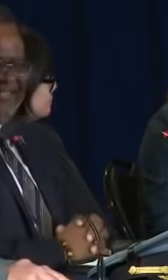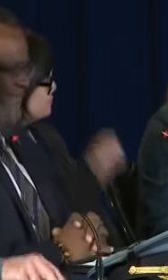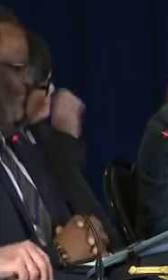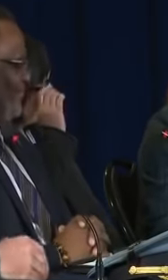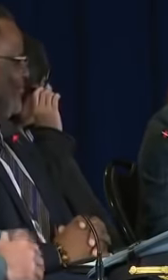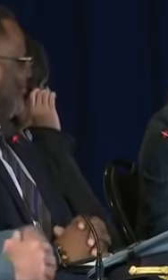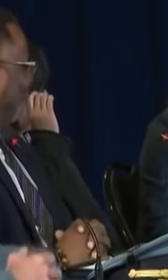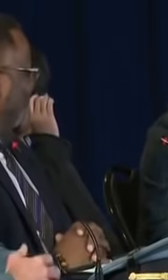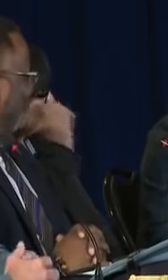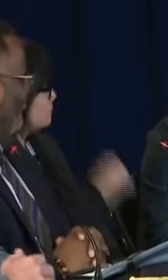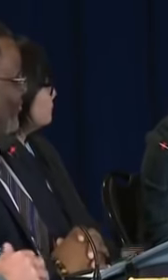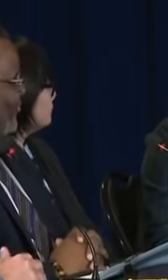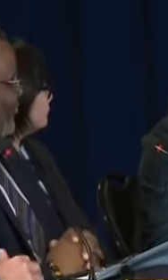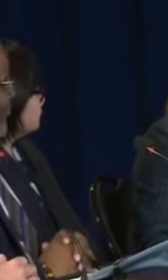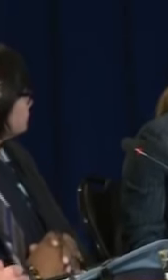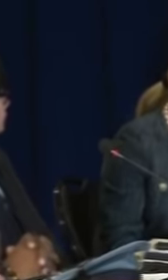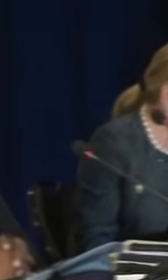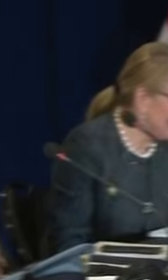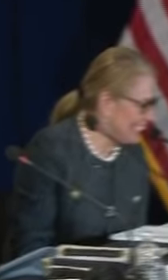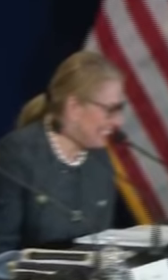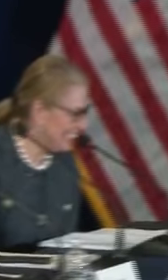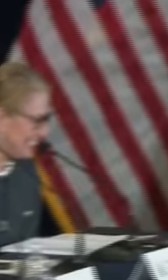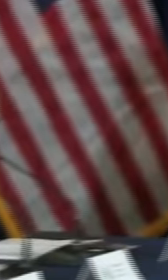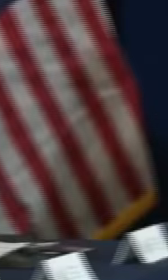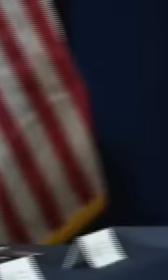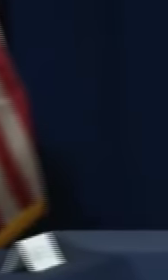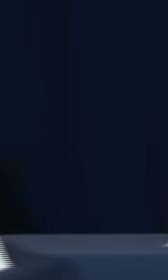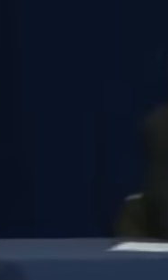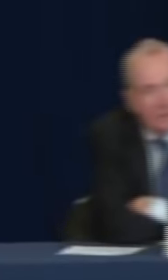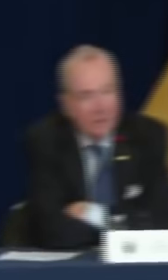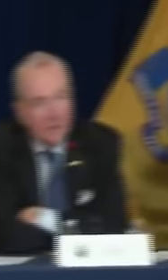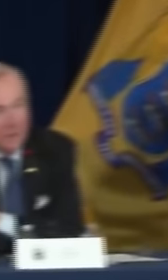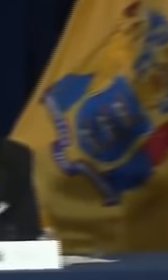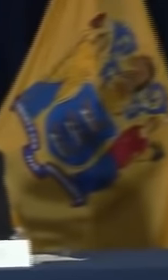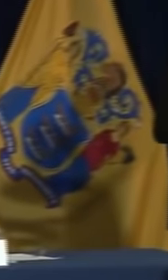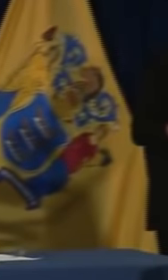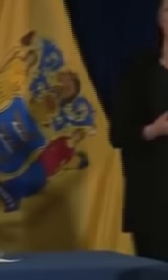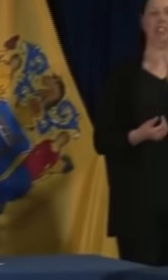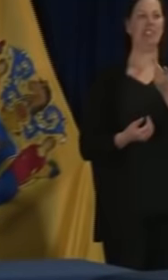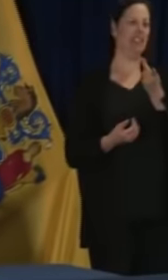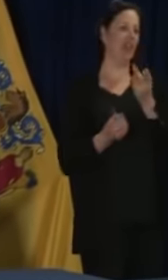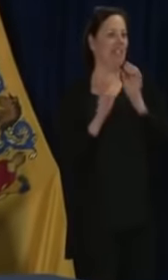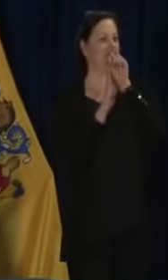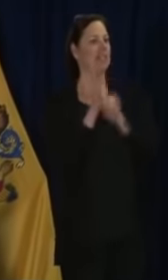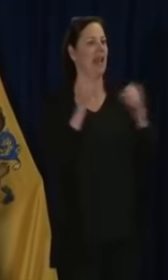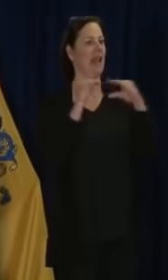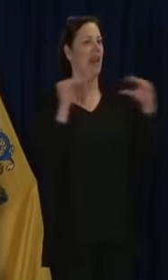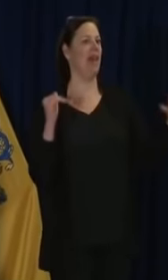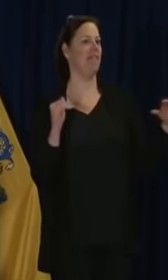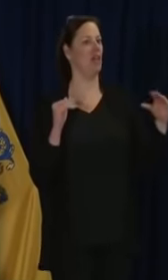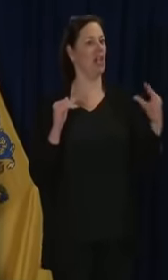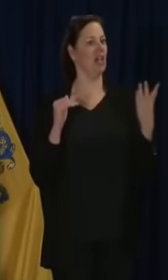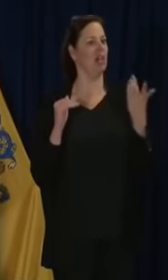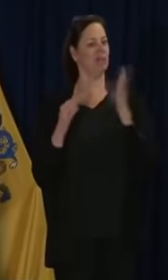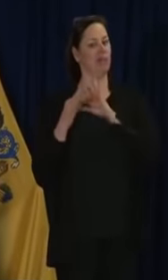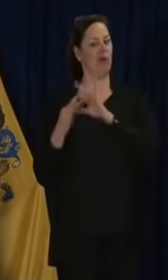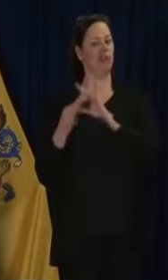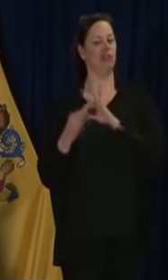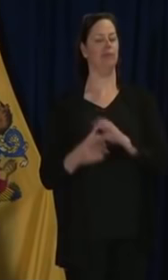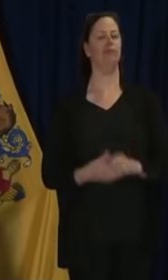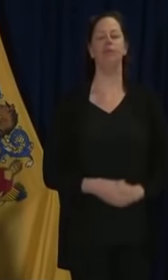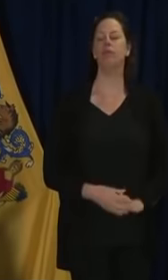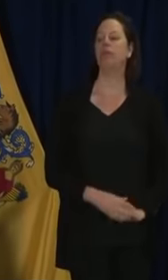You. Before we throw this open to questions, just two comments other than to say deep appreciation to the team at